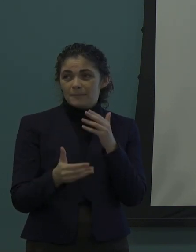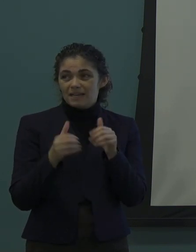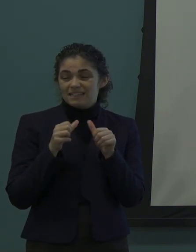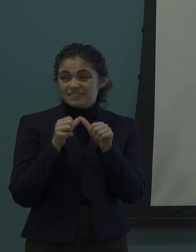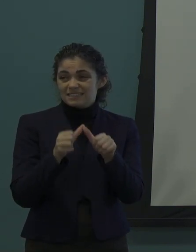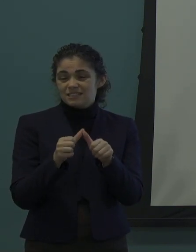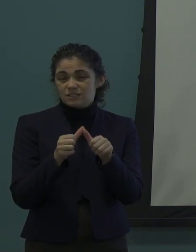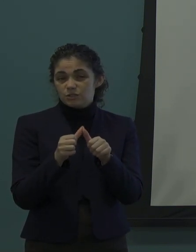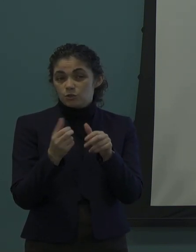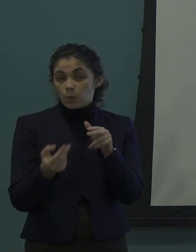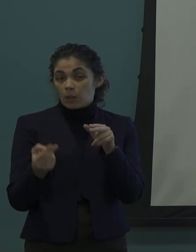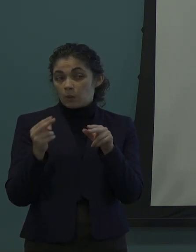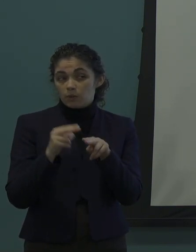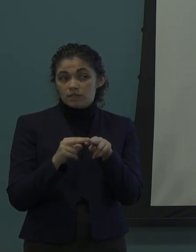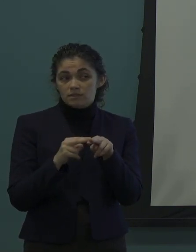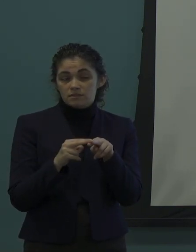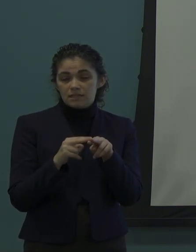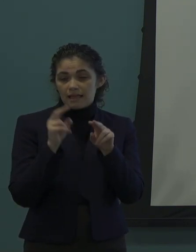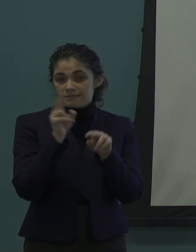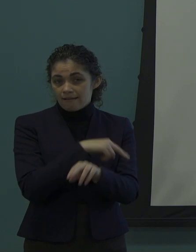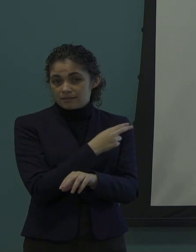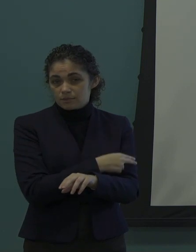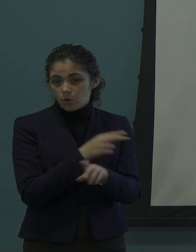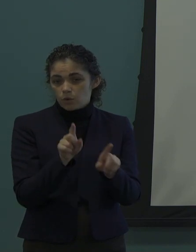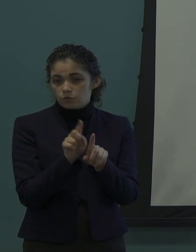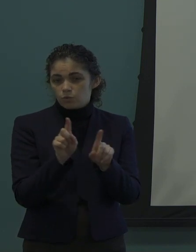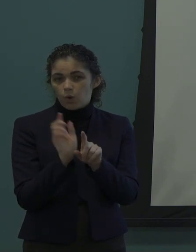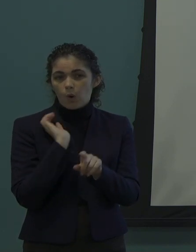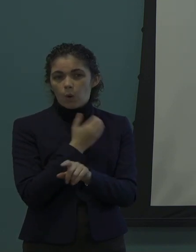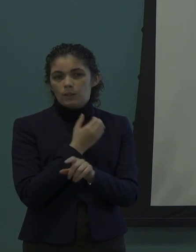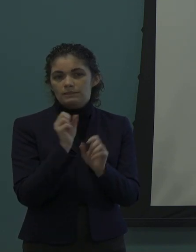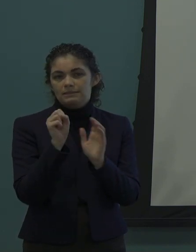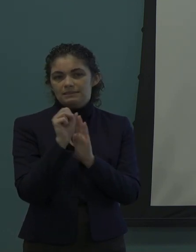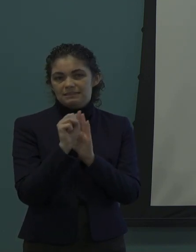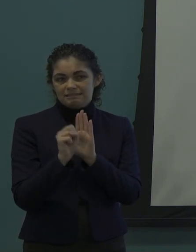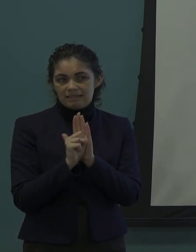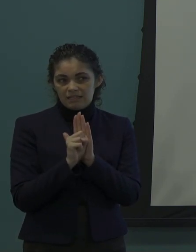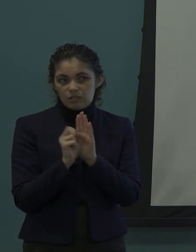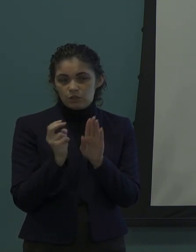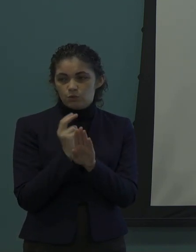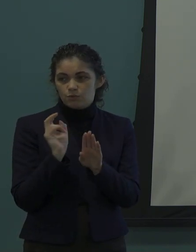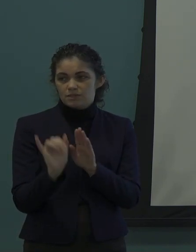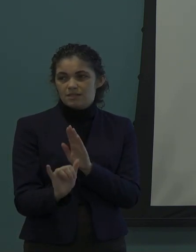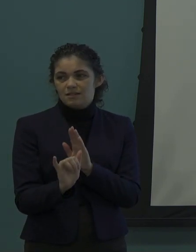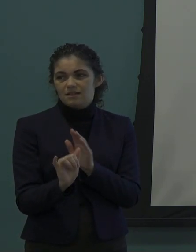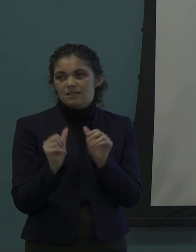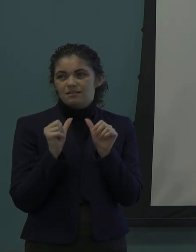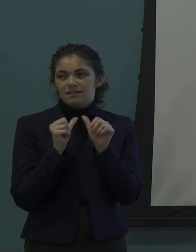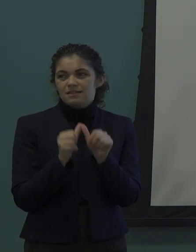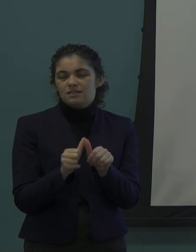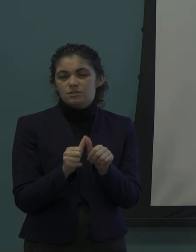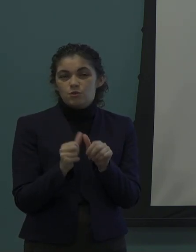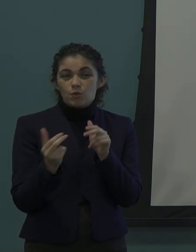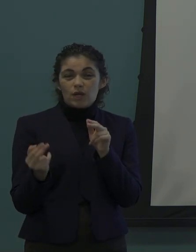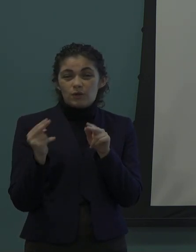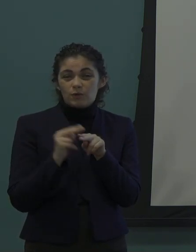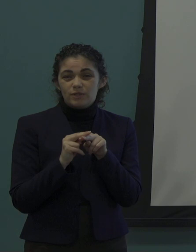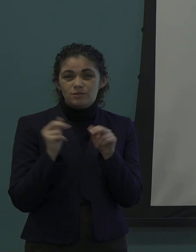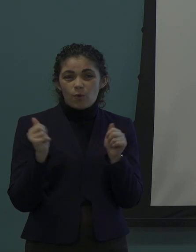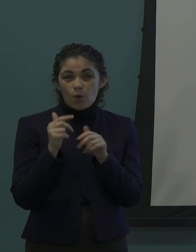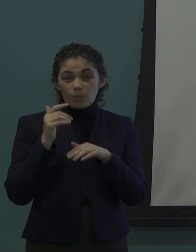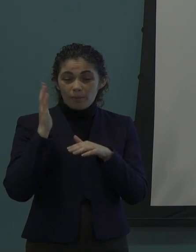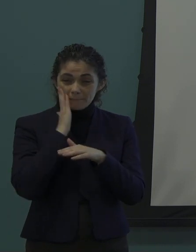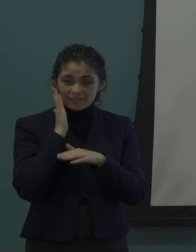continue to evolve as hospitals and our state work on surge capacity, meaning as they continue to increase the number of